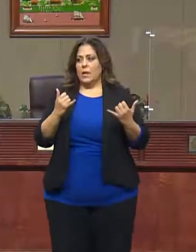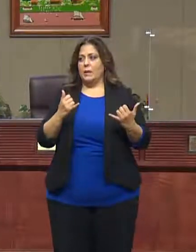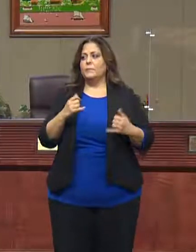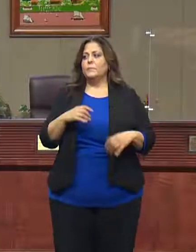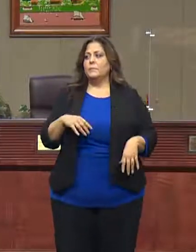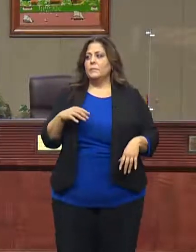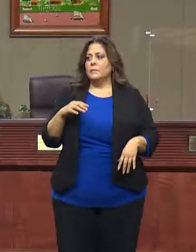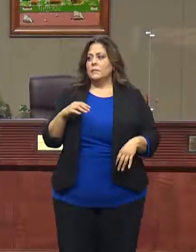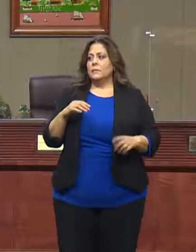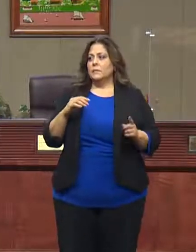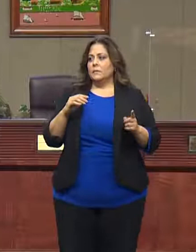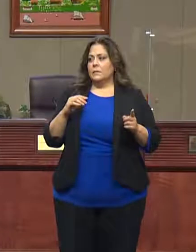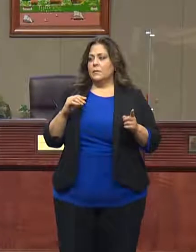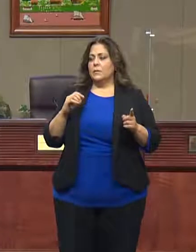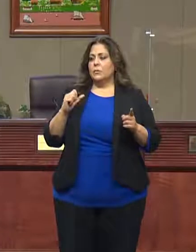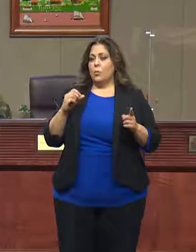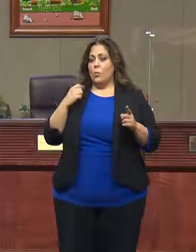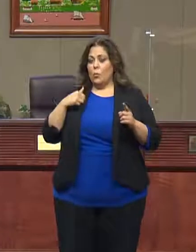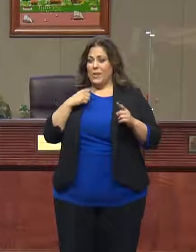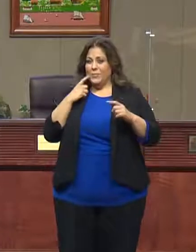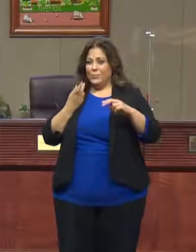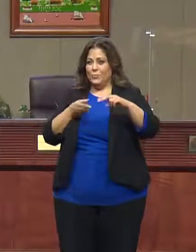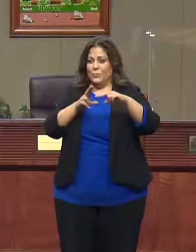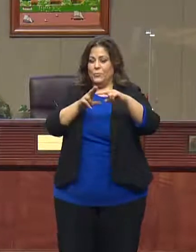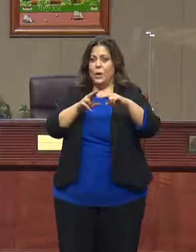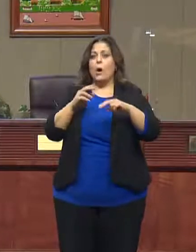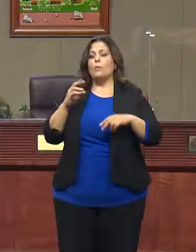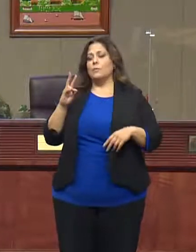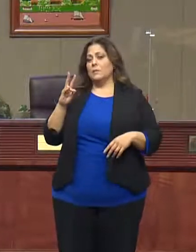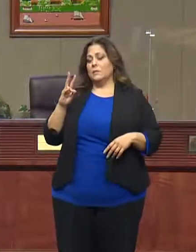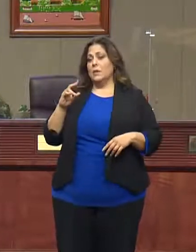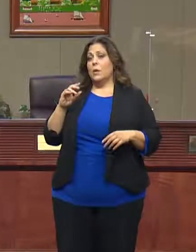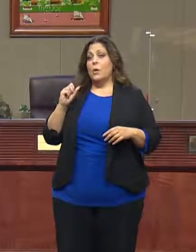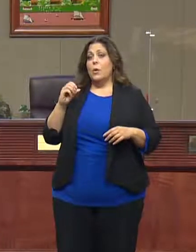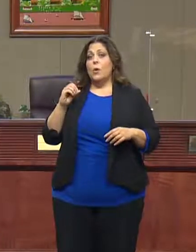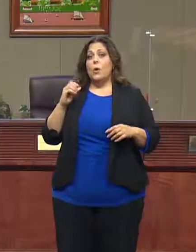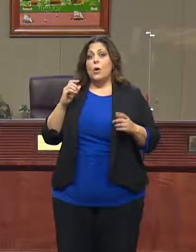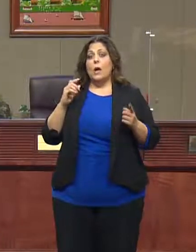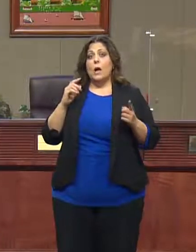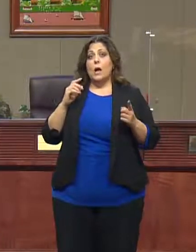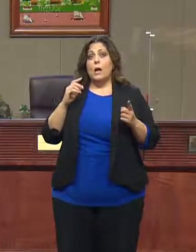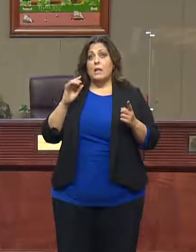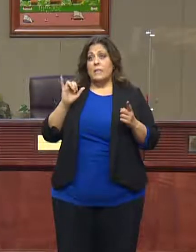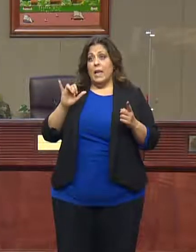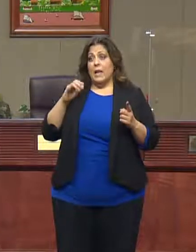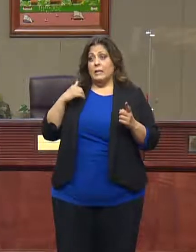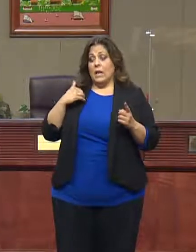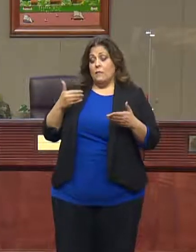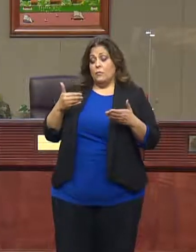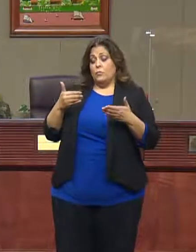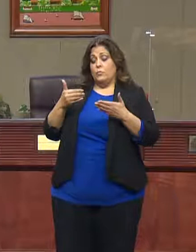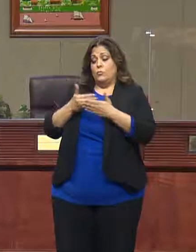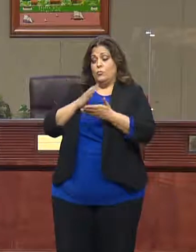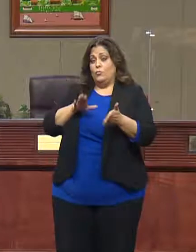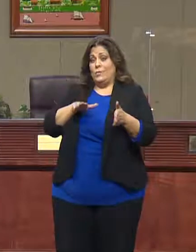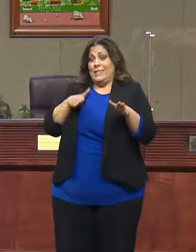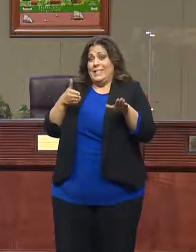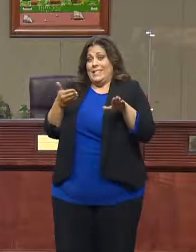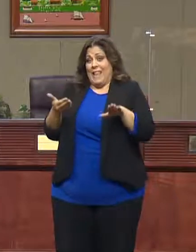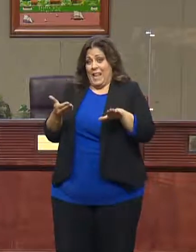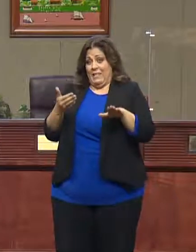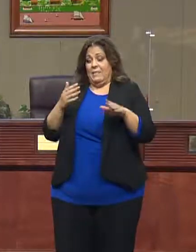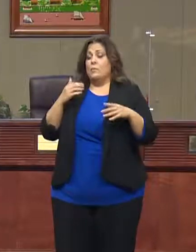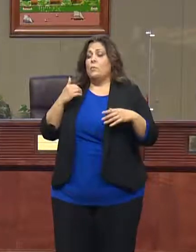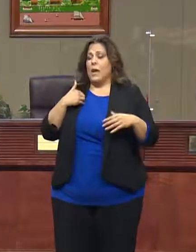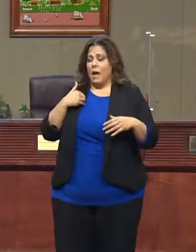1,221. The range 50 to 71 for the new death that we have experienced. I will give you those